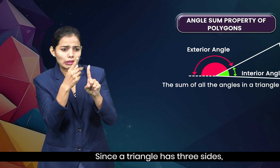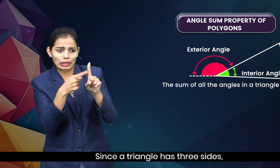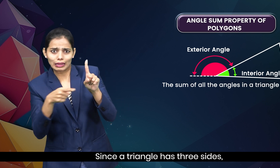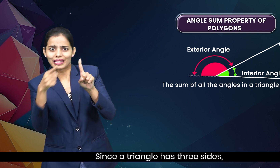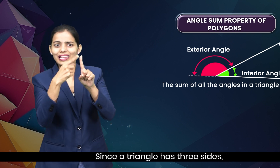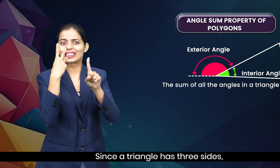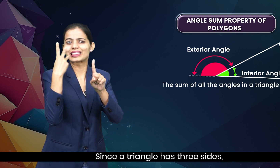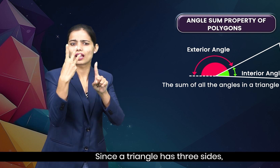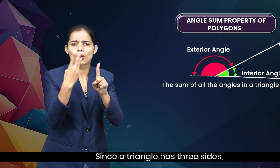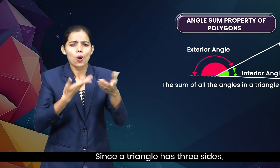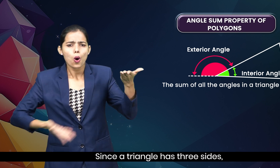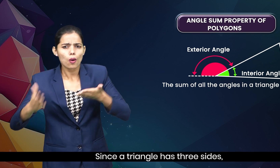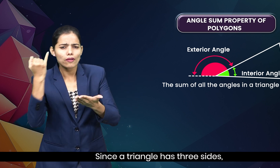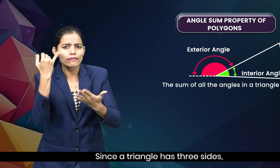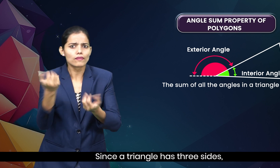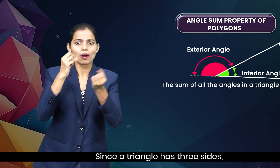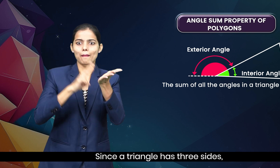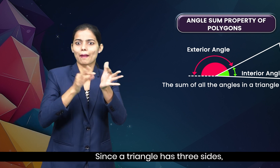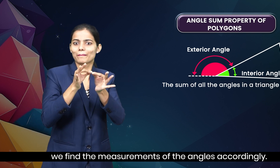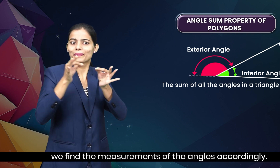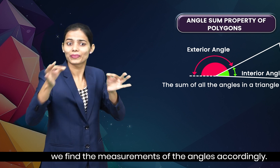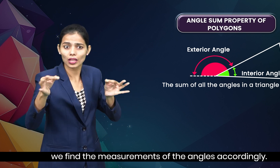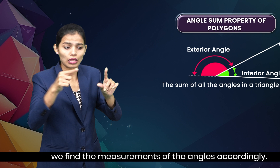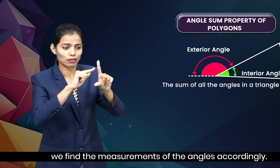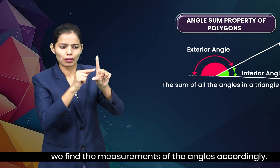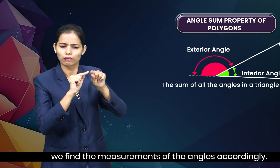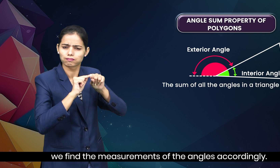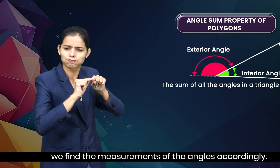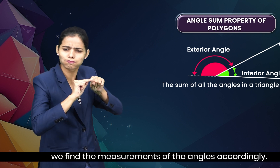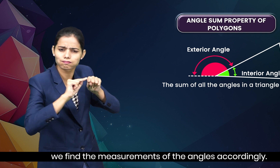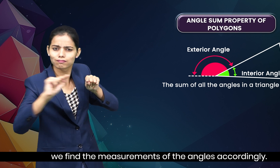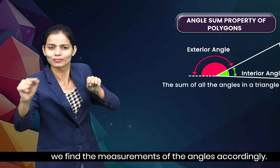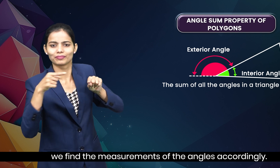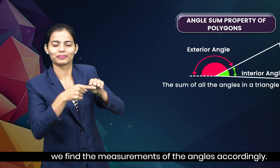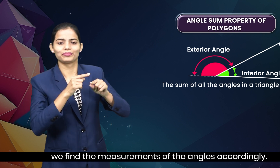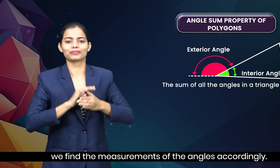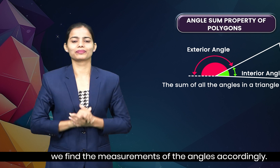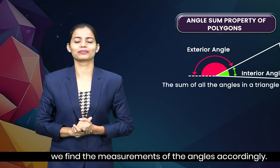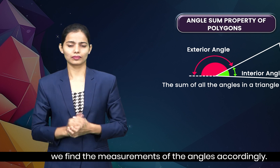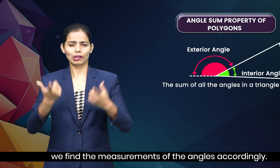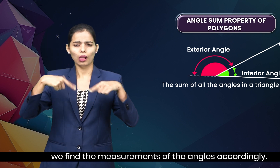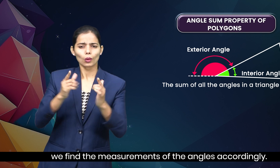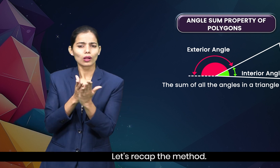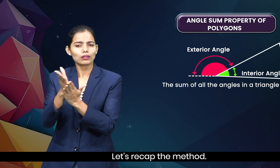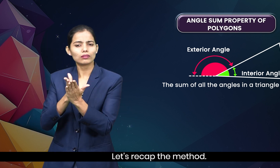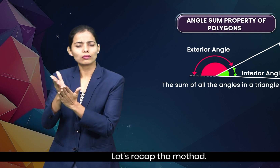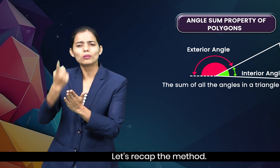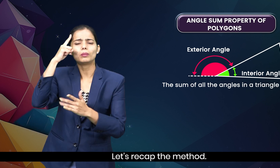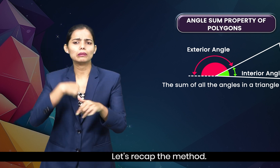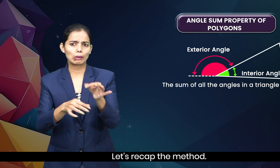Since a triangle has 3 sides, we find the measurements of the angles accordingly. Let's recap the